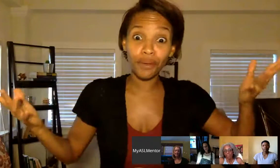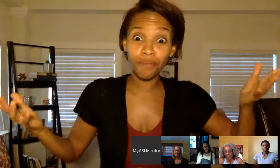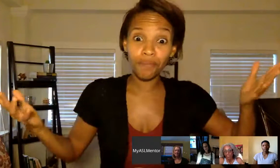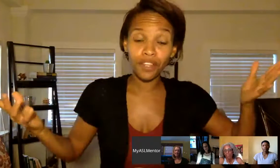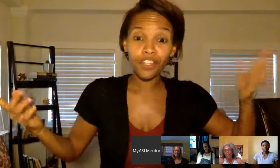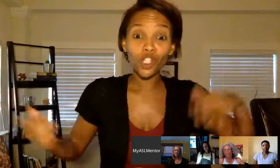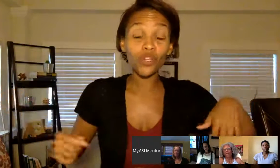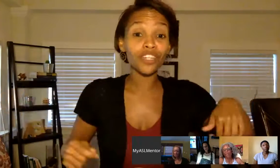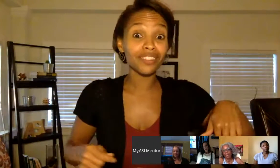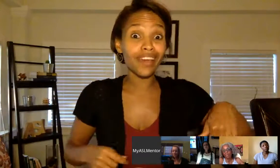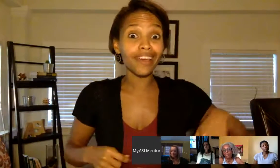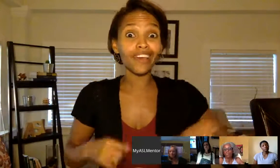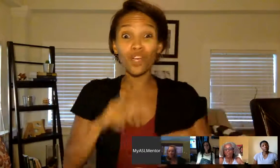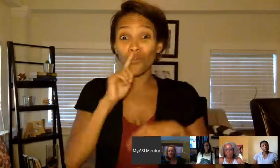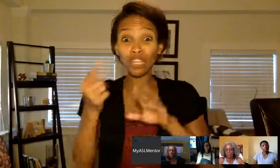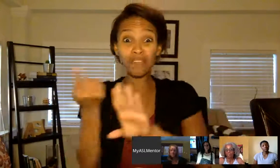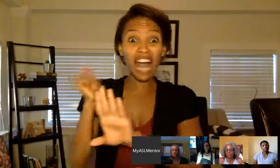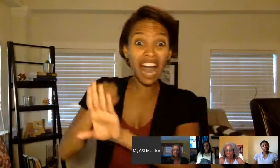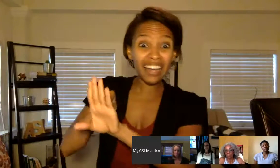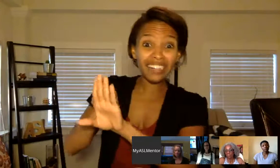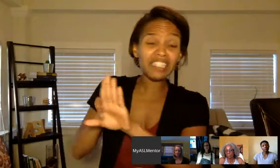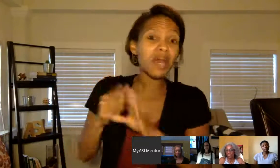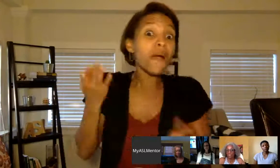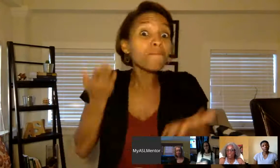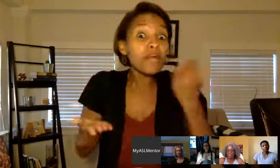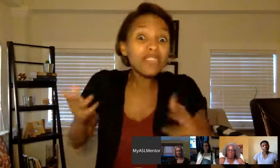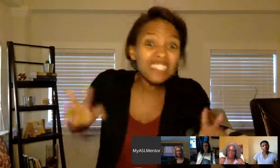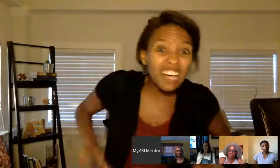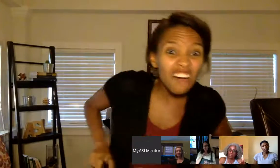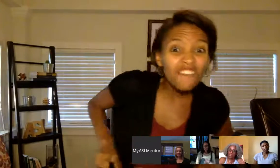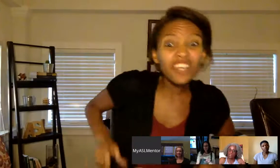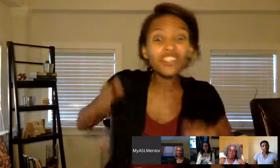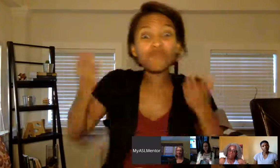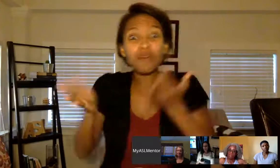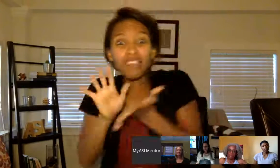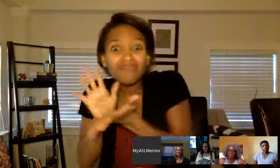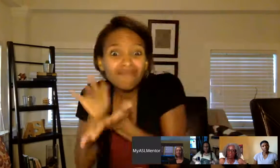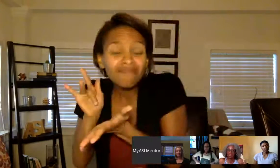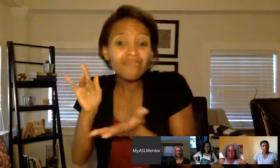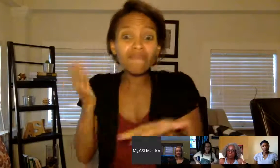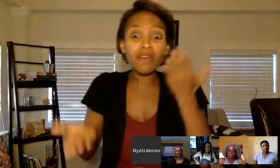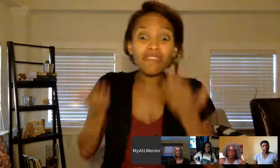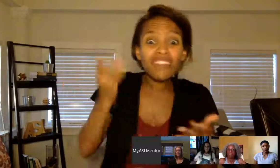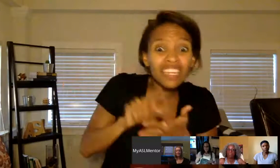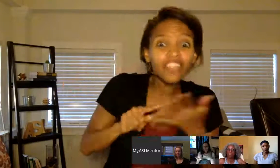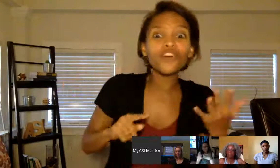skewing them. So you could say really behind, maybe selfish, maybe